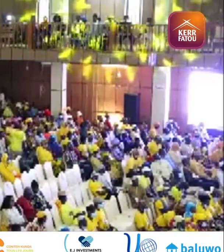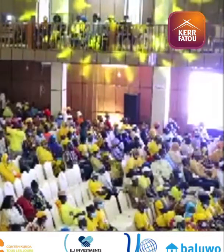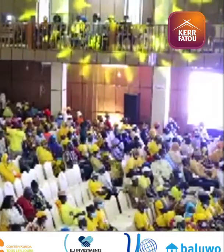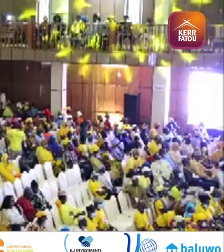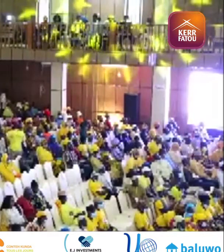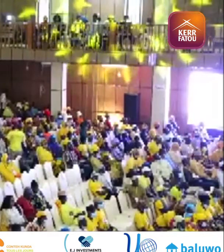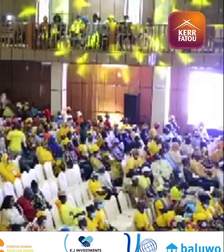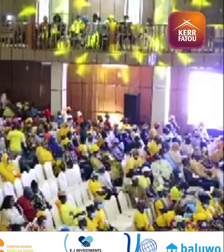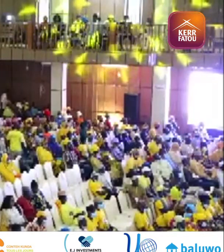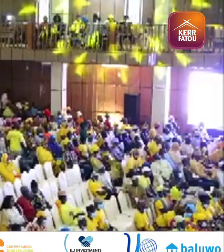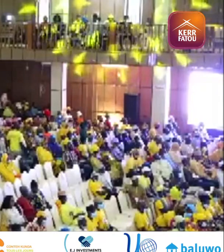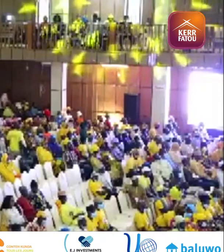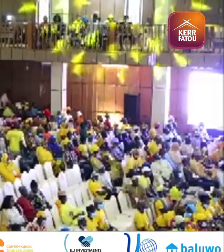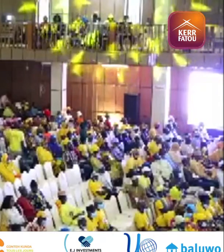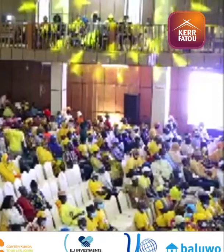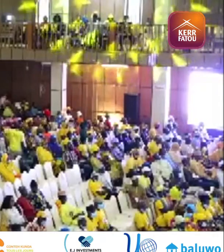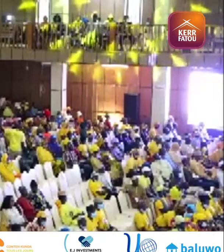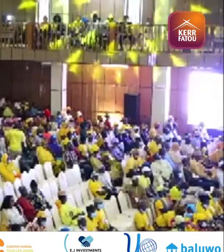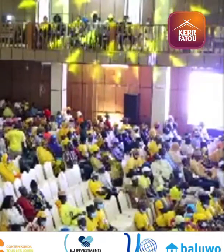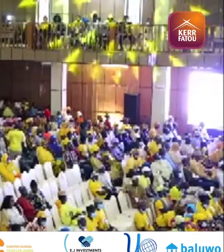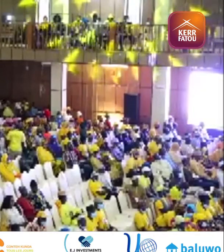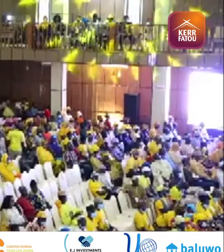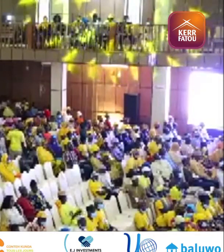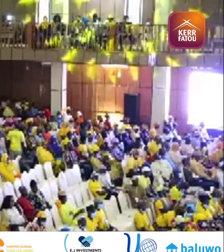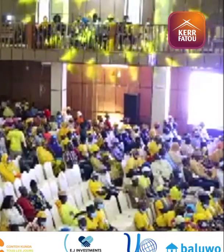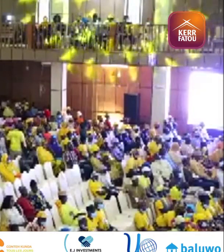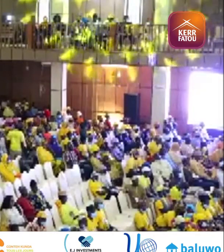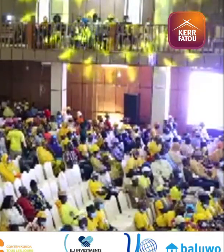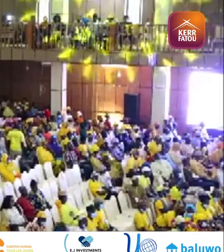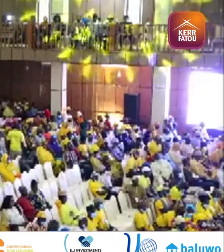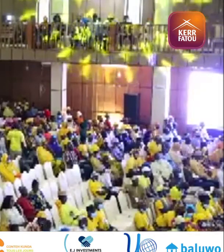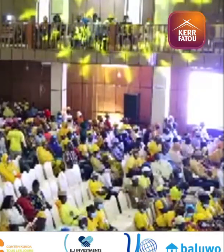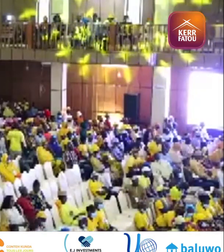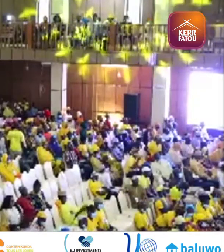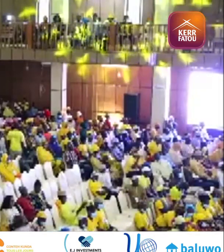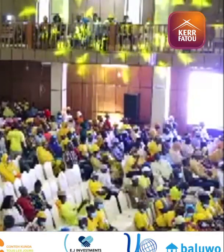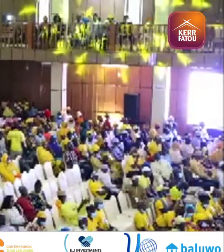that will make you appreciate the figures more.